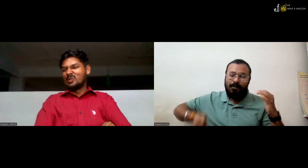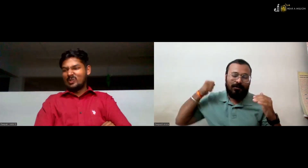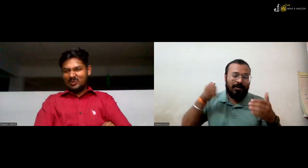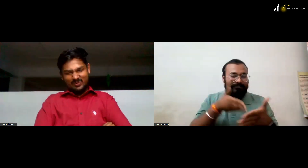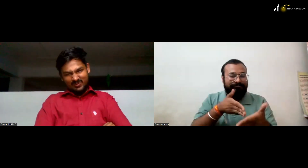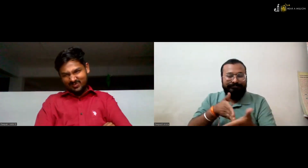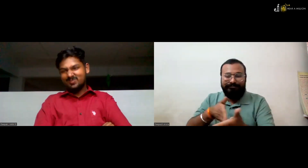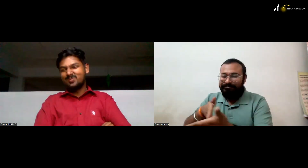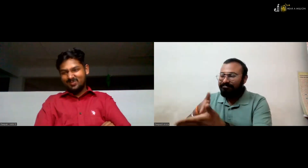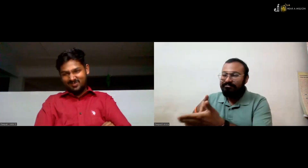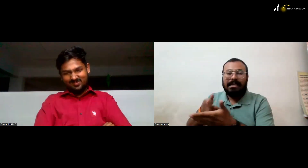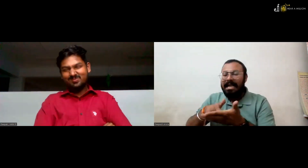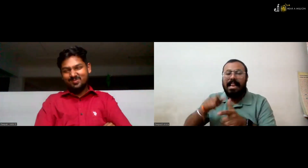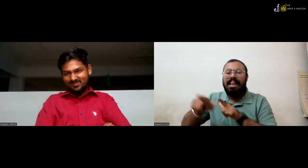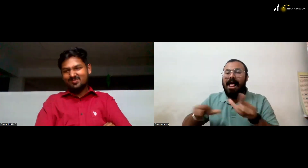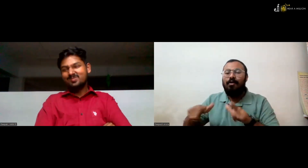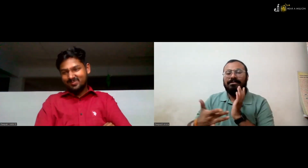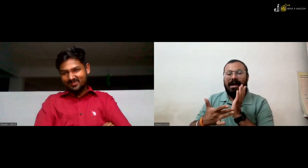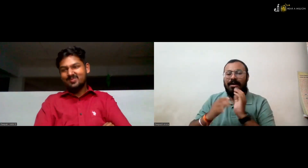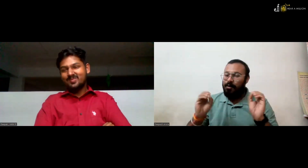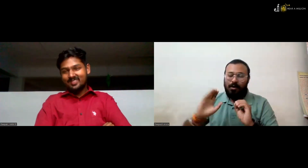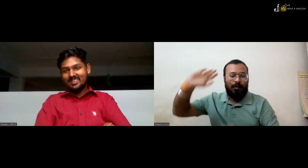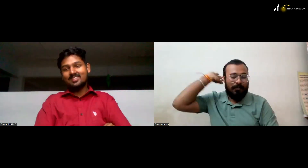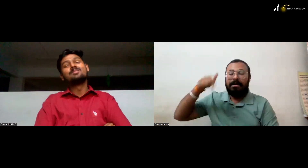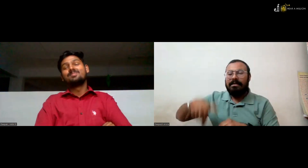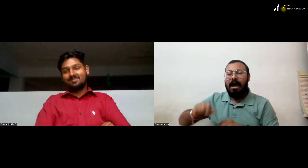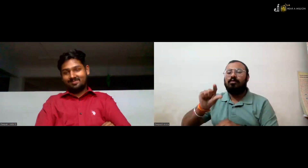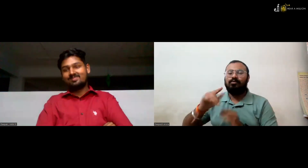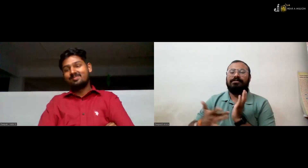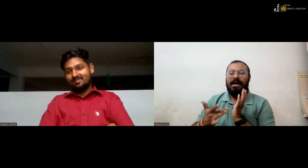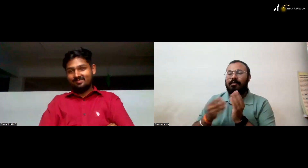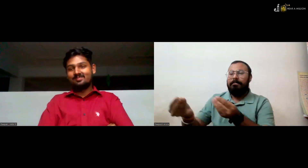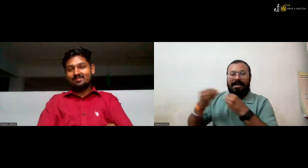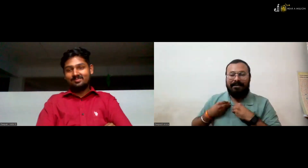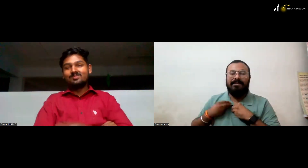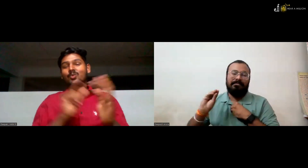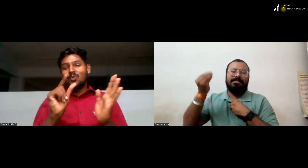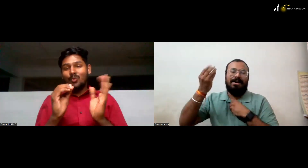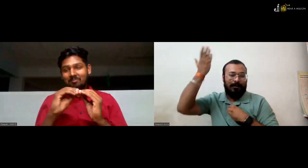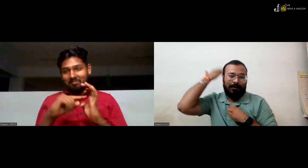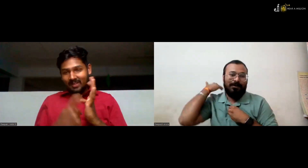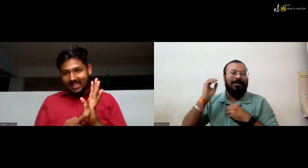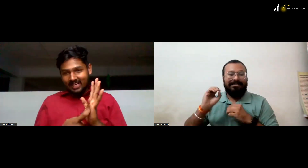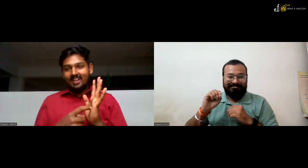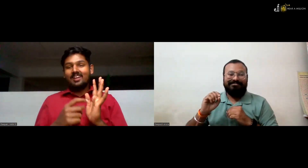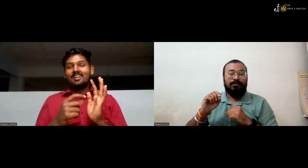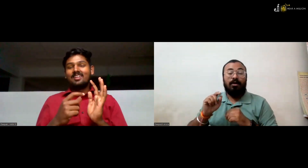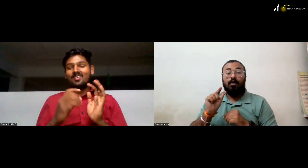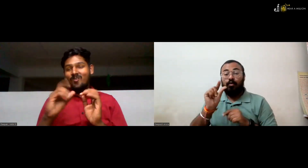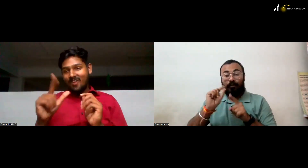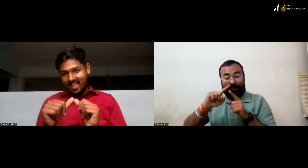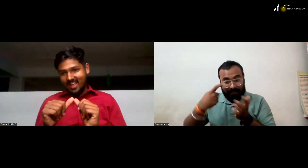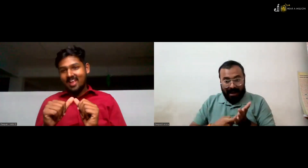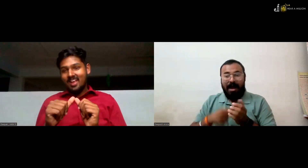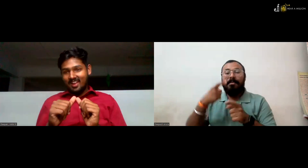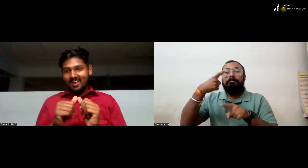place, and then we two were waiting and we were struggling to have some the vehicle facilities or